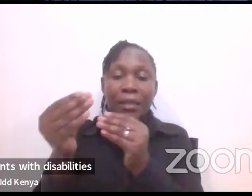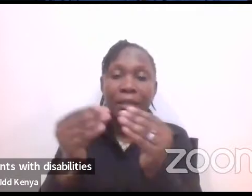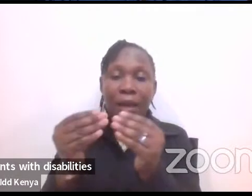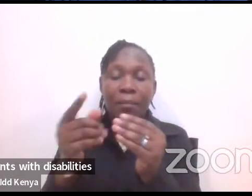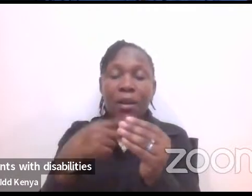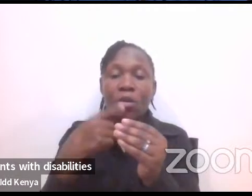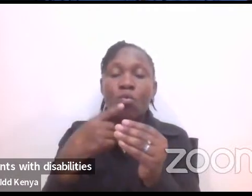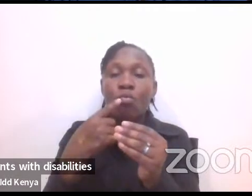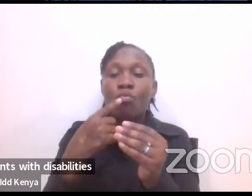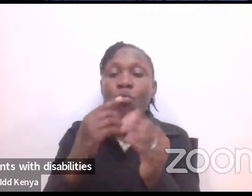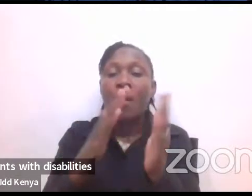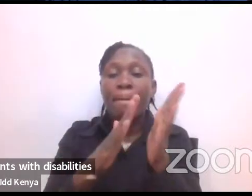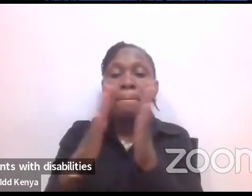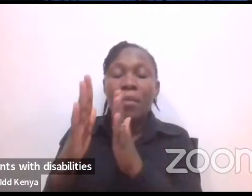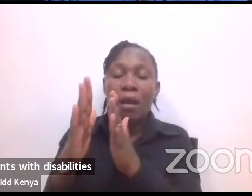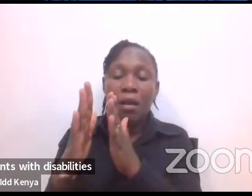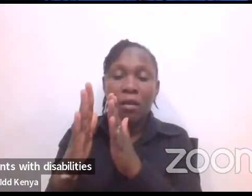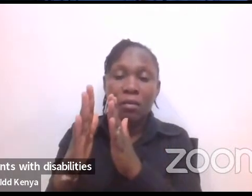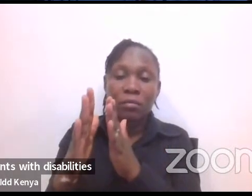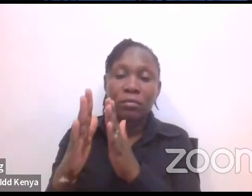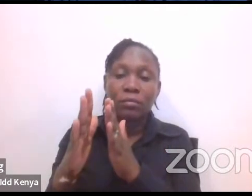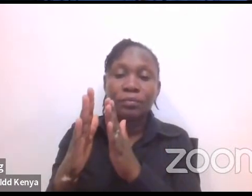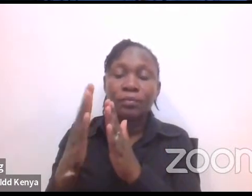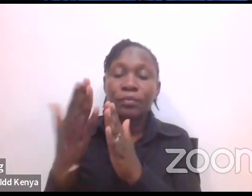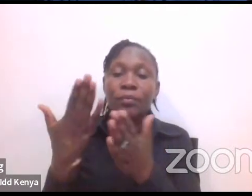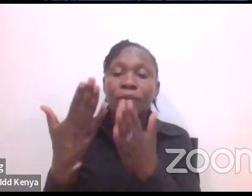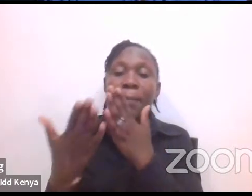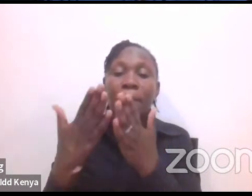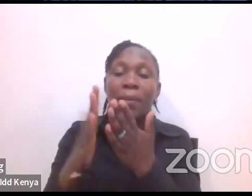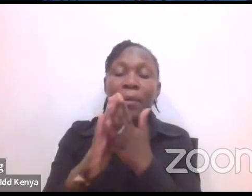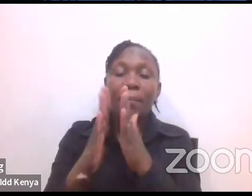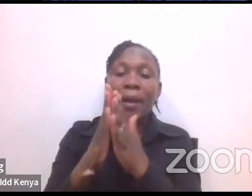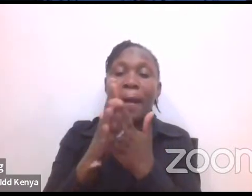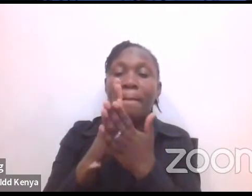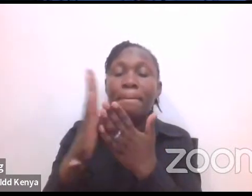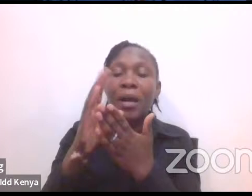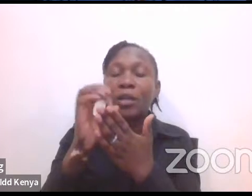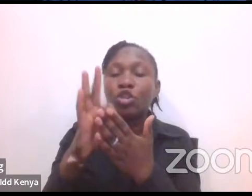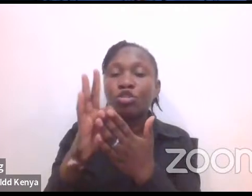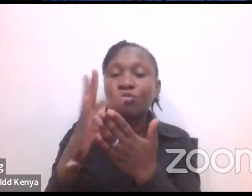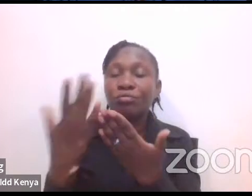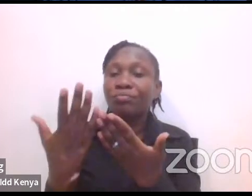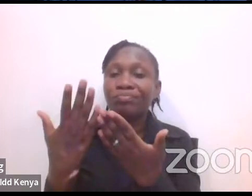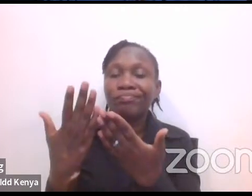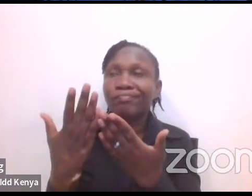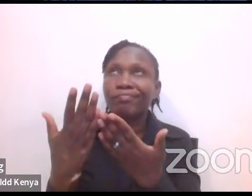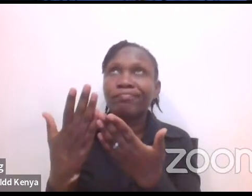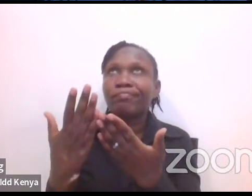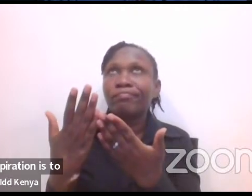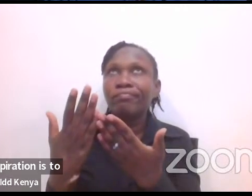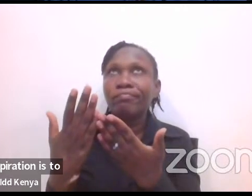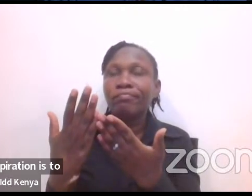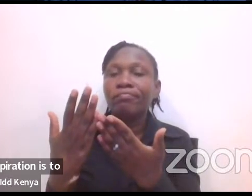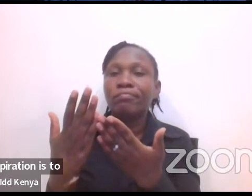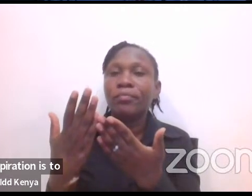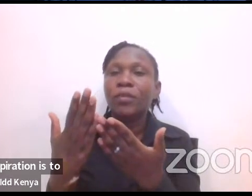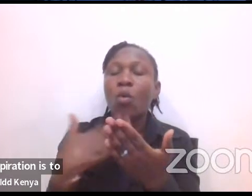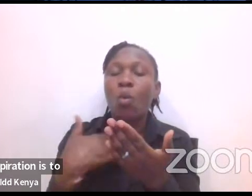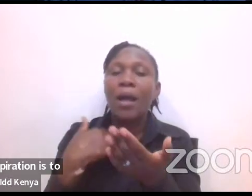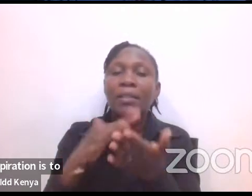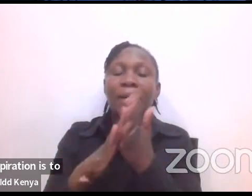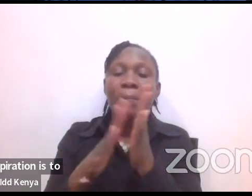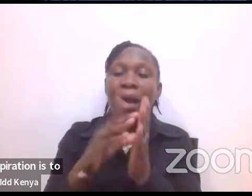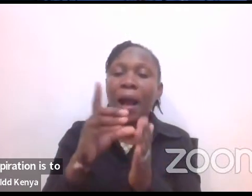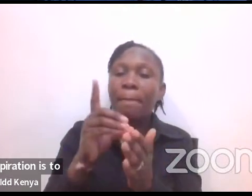planning to maybe the part of their aspiration is to maybe, it's possible become a doctor